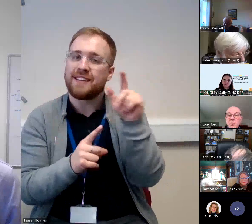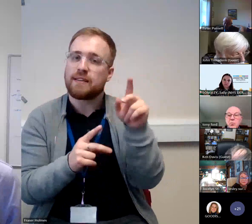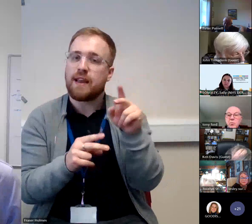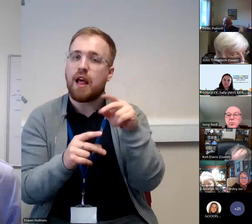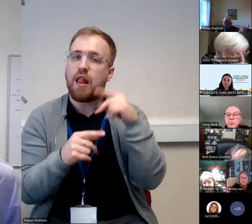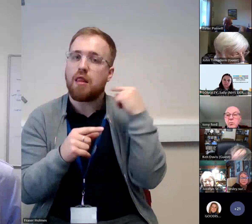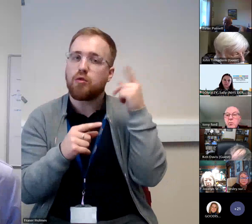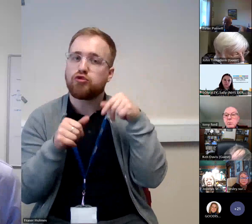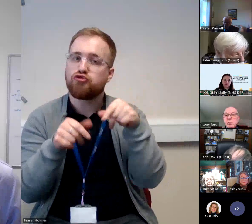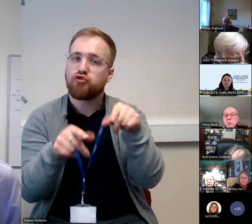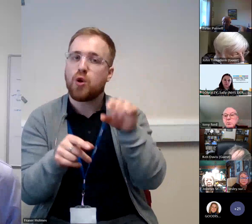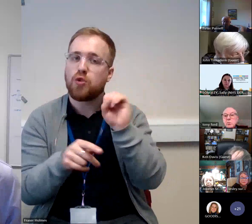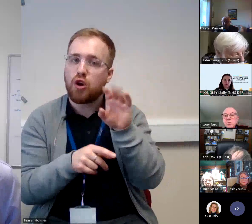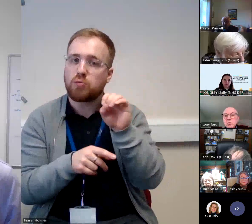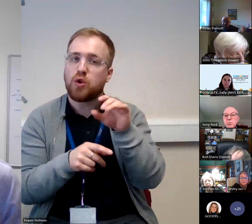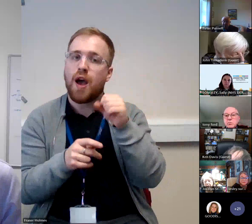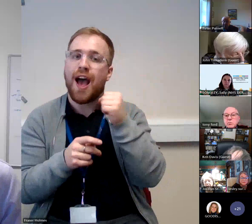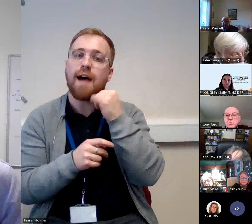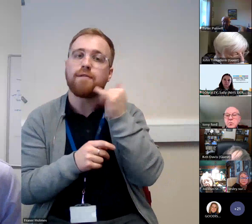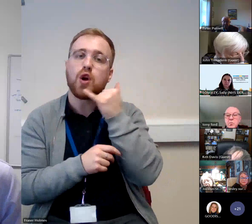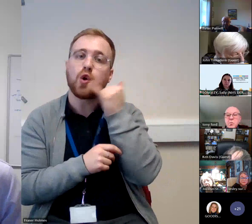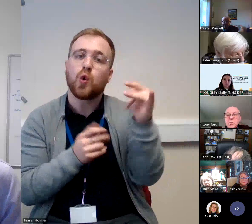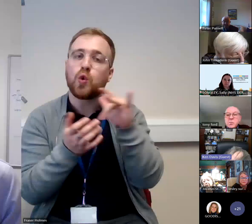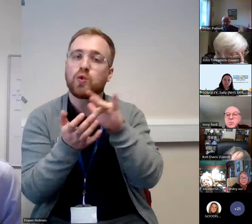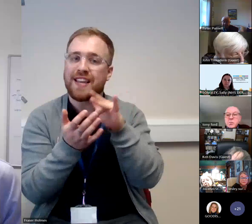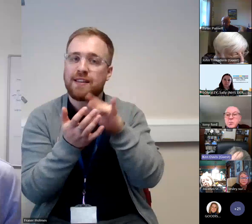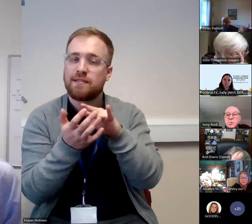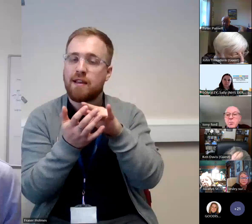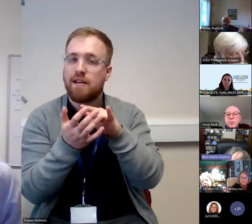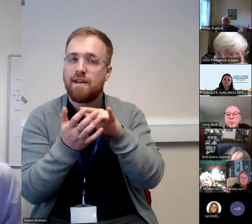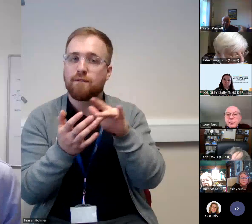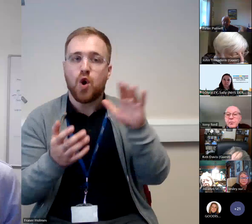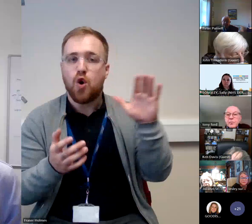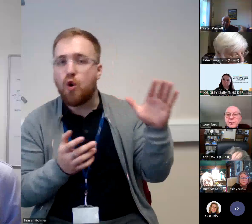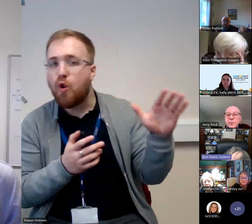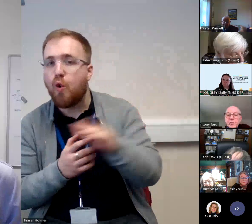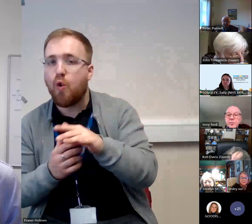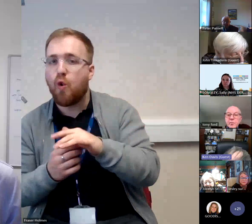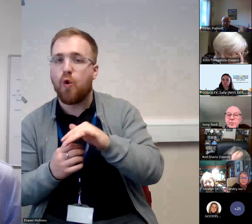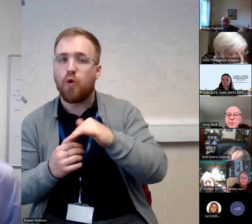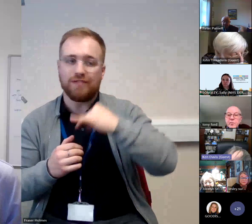Nightingale is a call centre function for all of our imaging booking.